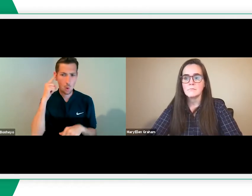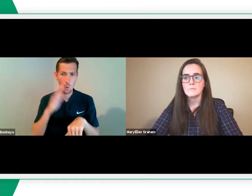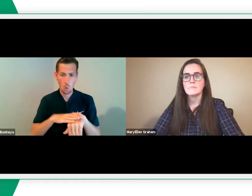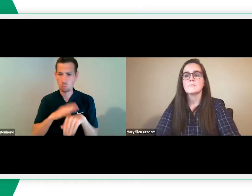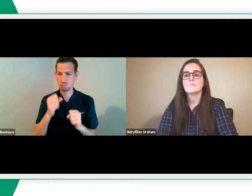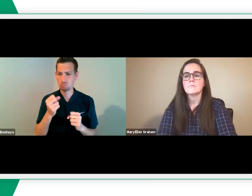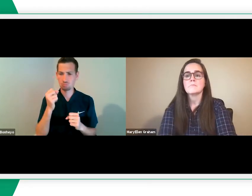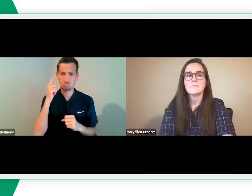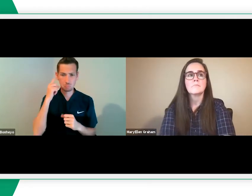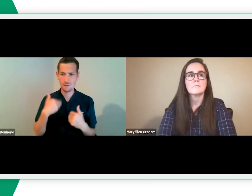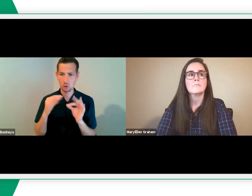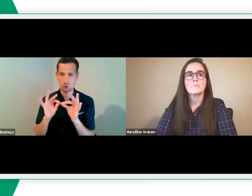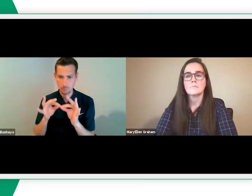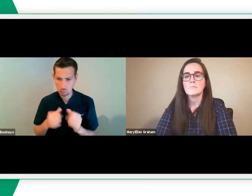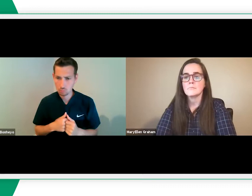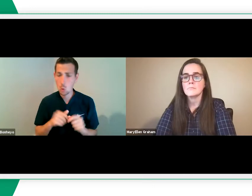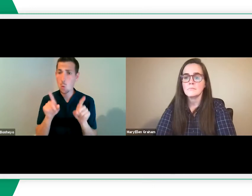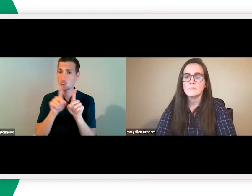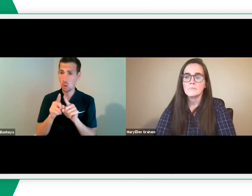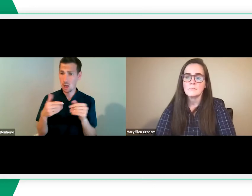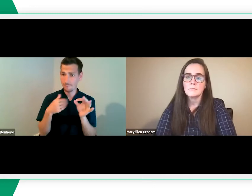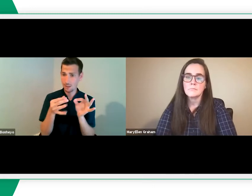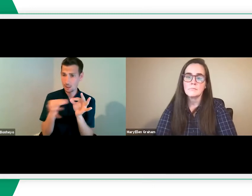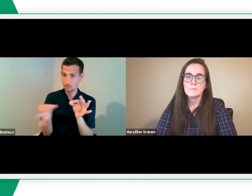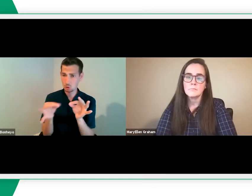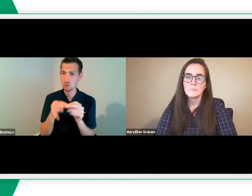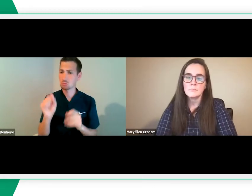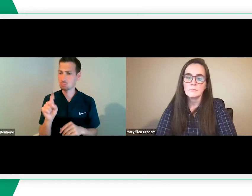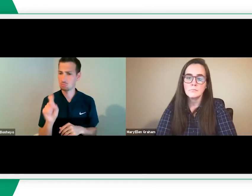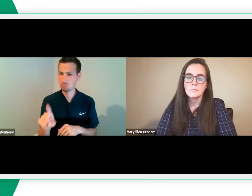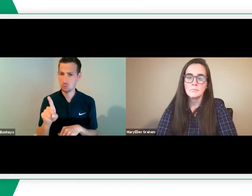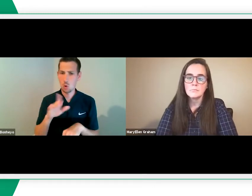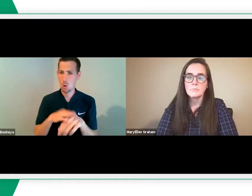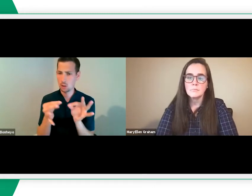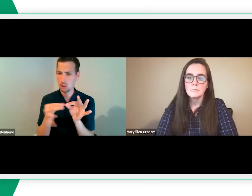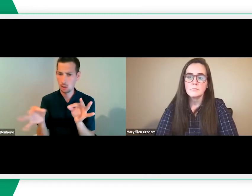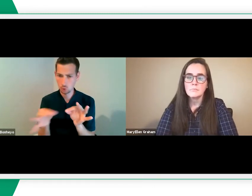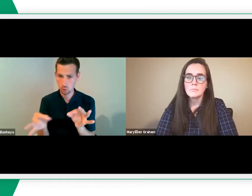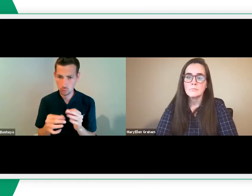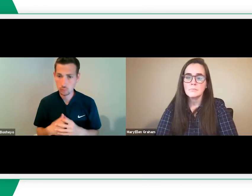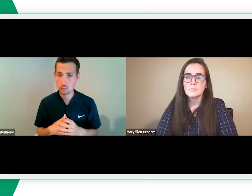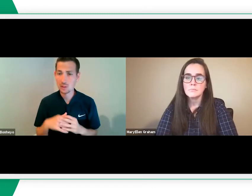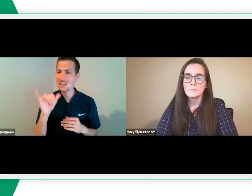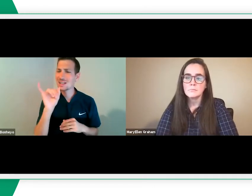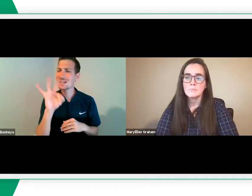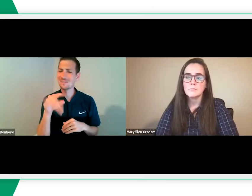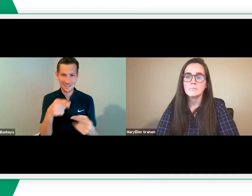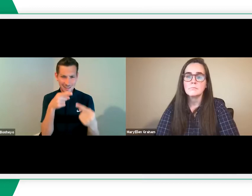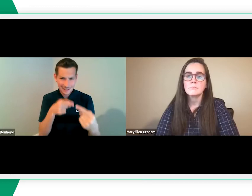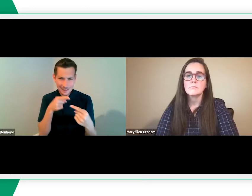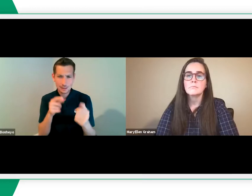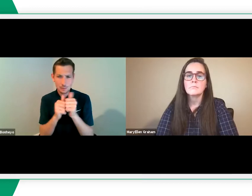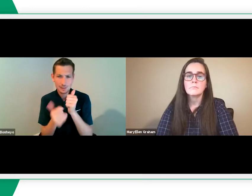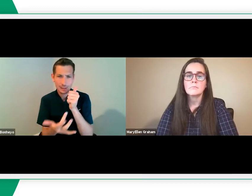difficult. If you need voice interpreting, turn your sound on. We do have voice interpreters available. We also have a captioner on the line as